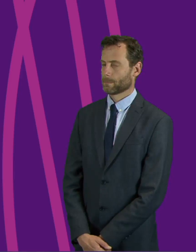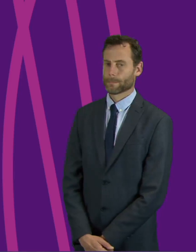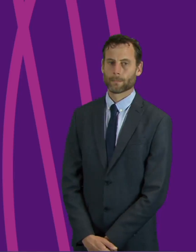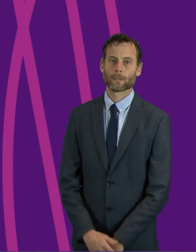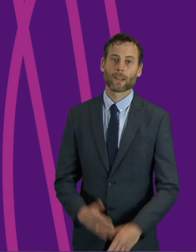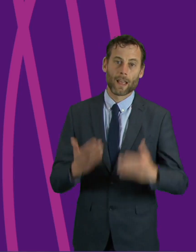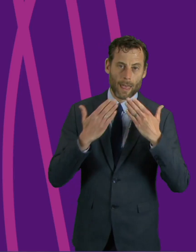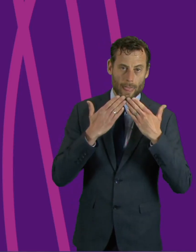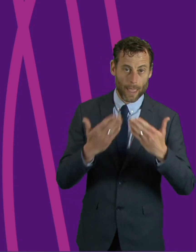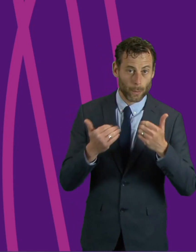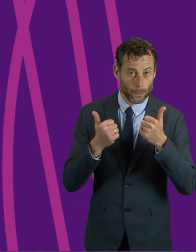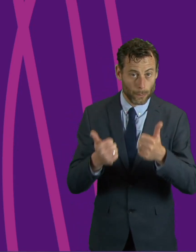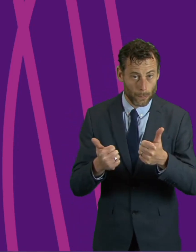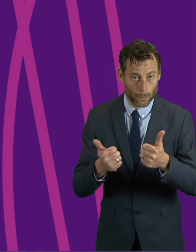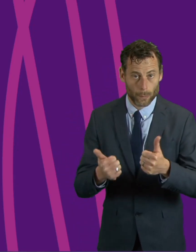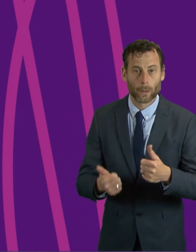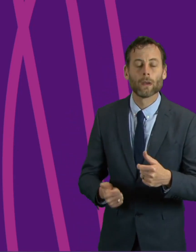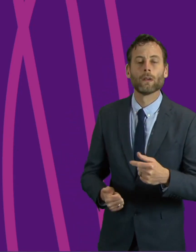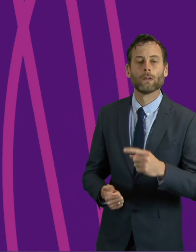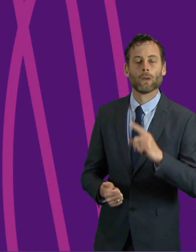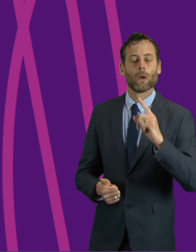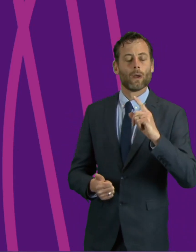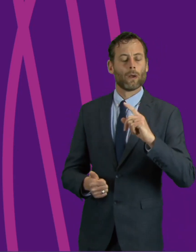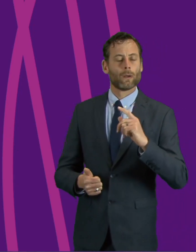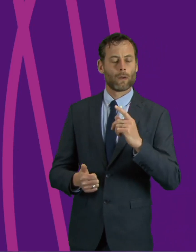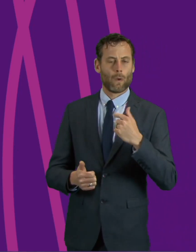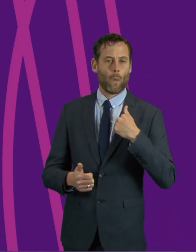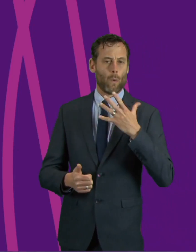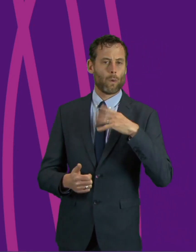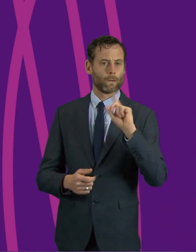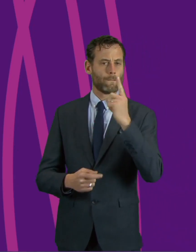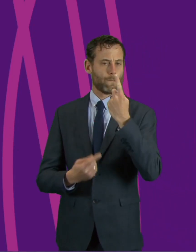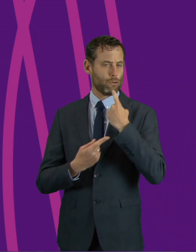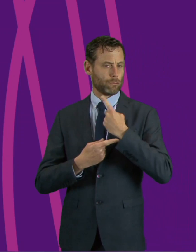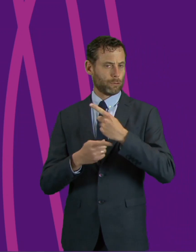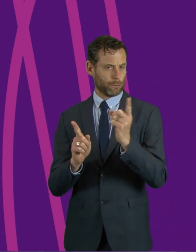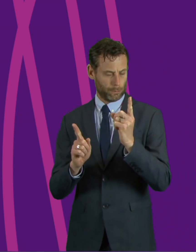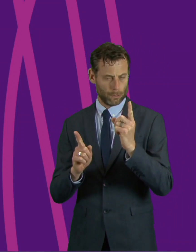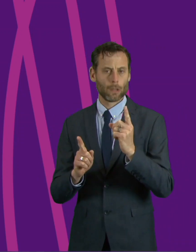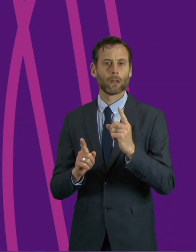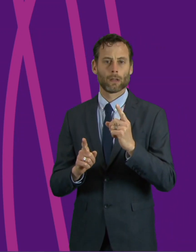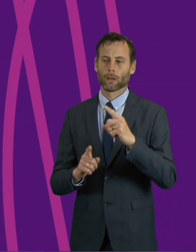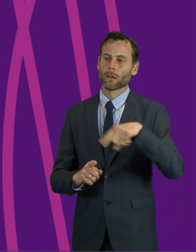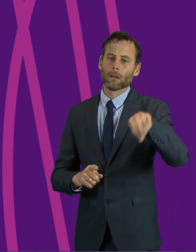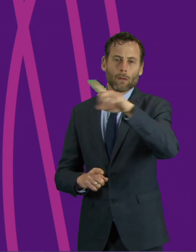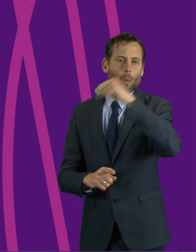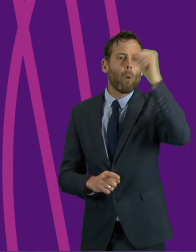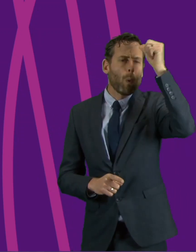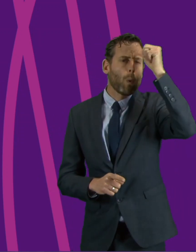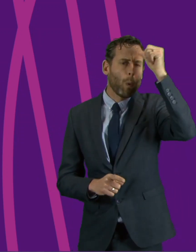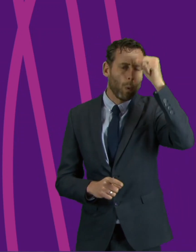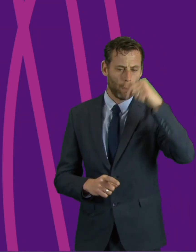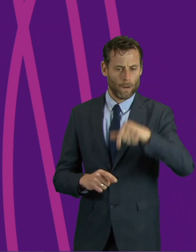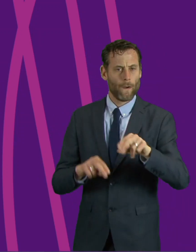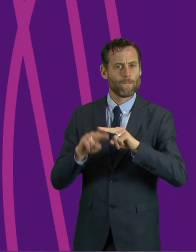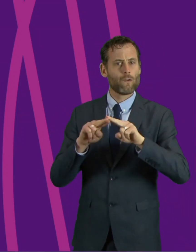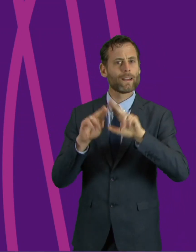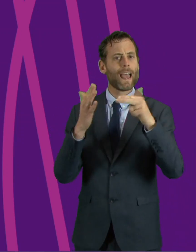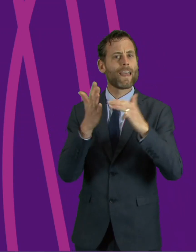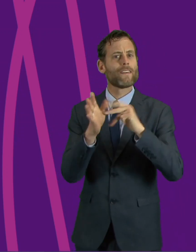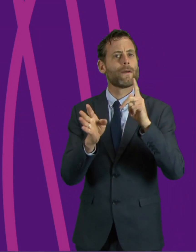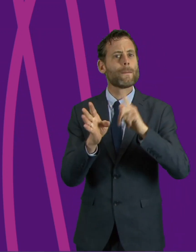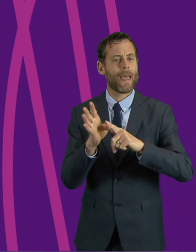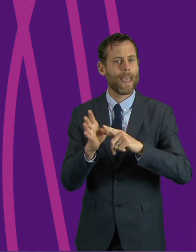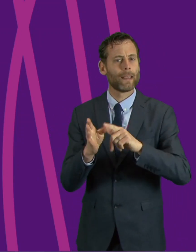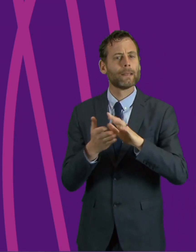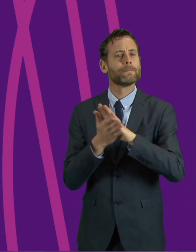Thank you. Now, before we move to the first item of business today, colleagues will be aware that this Friday, the 8th of May,